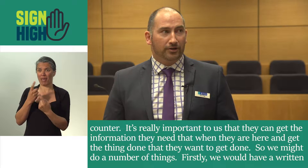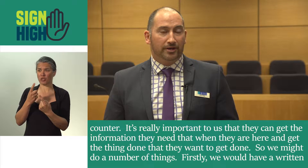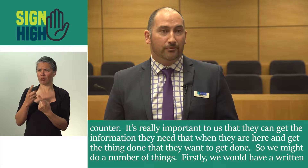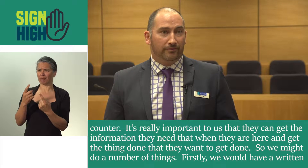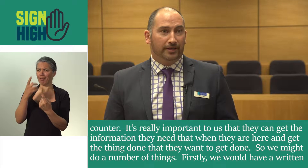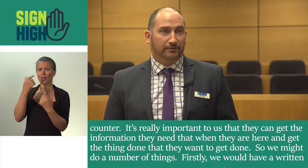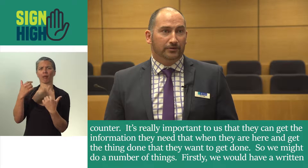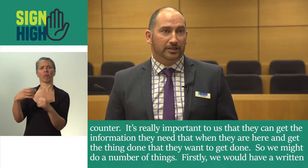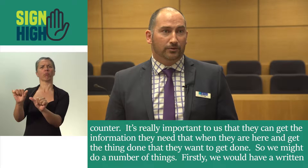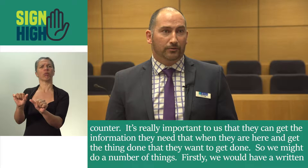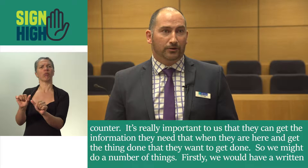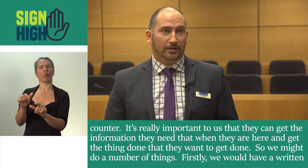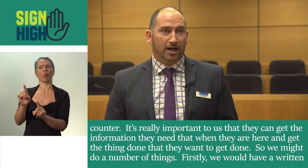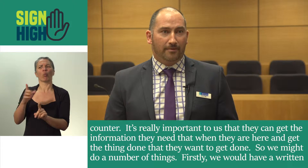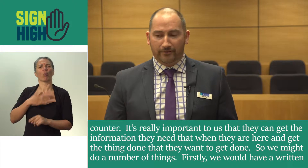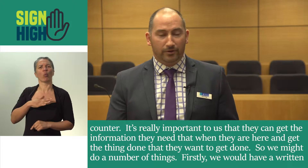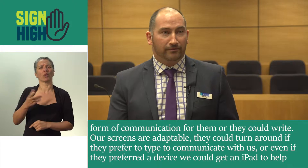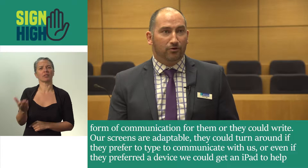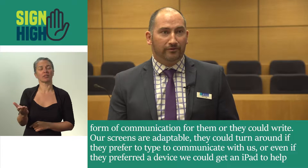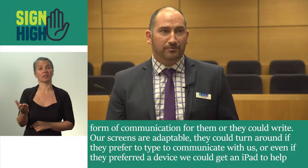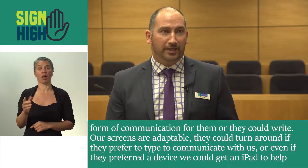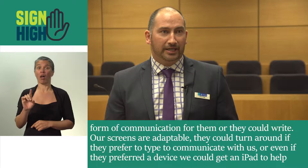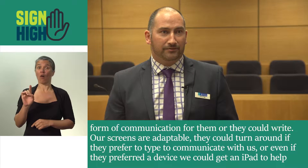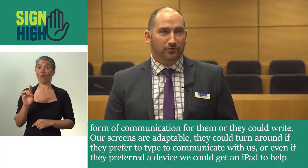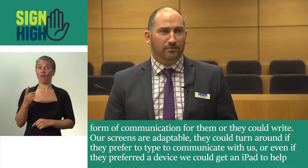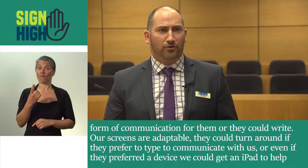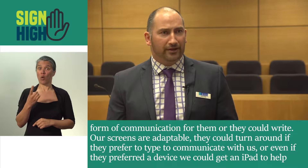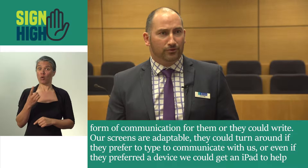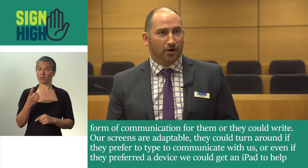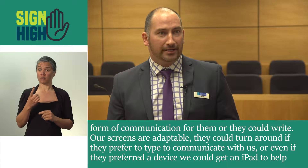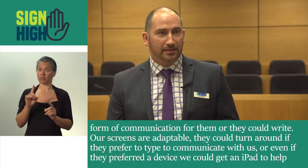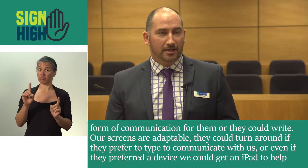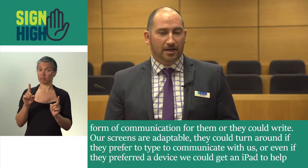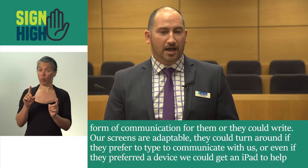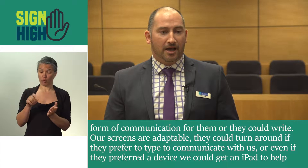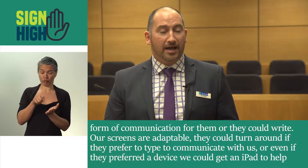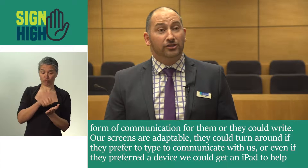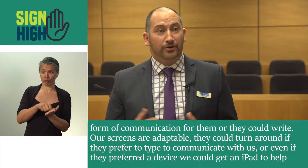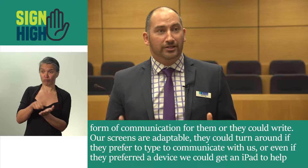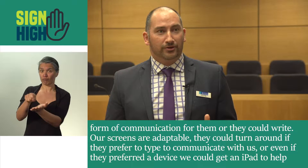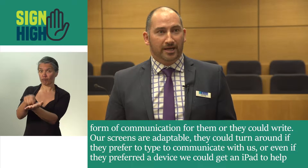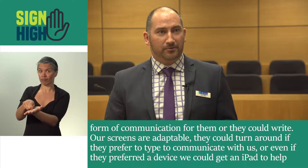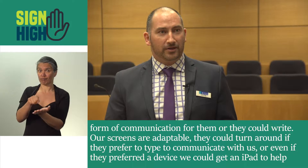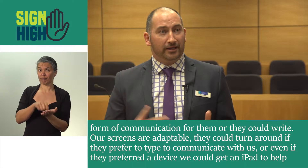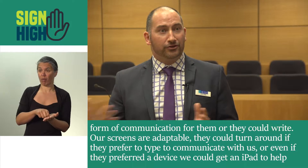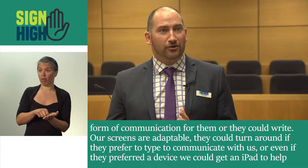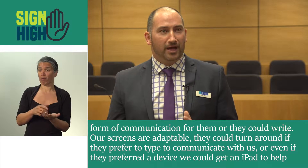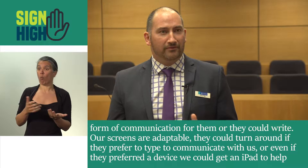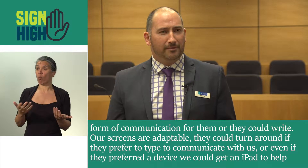do a number of things. Firstly, we would have a written form of communication for them, or they could write. Our screens are adaptable, they could turn around if they